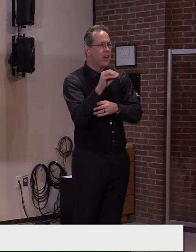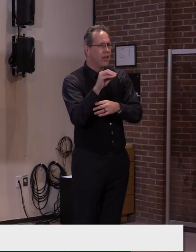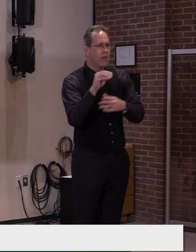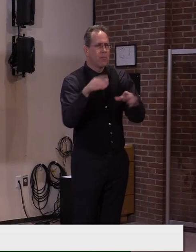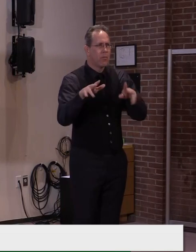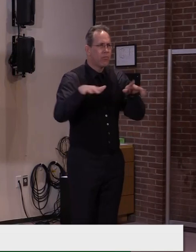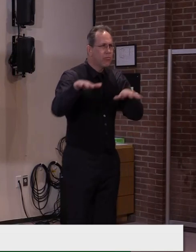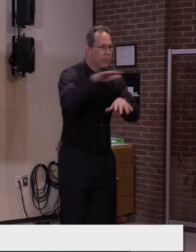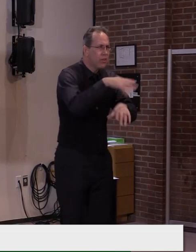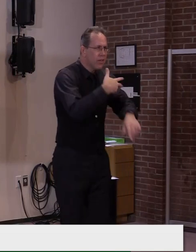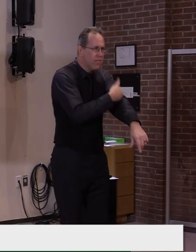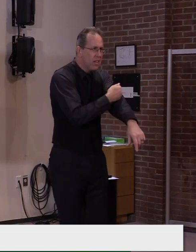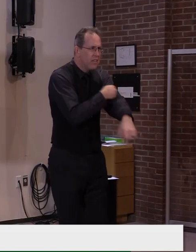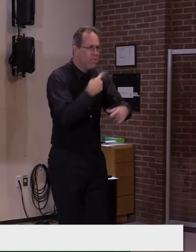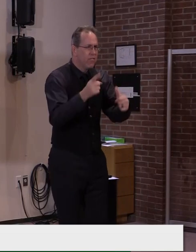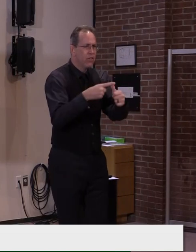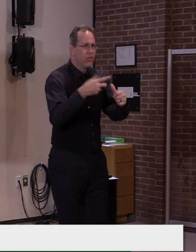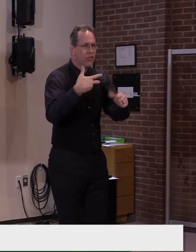vaccine. Around